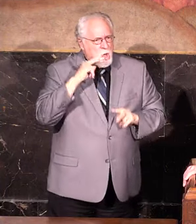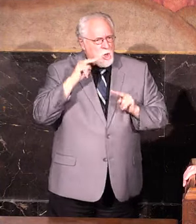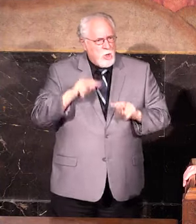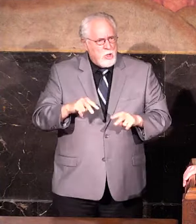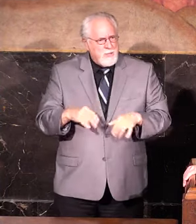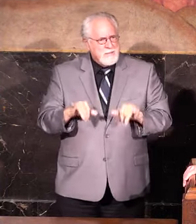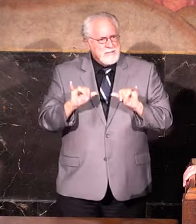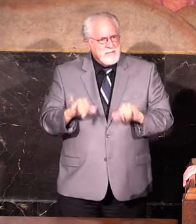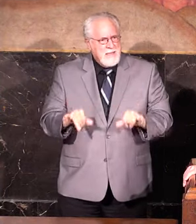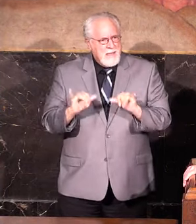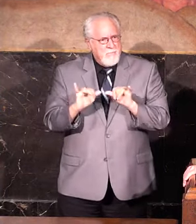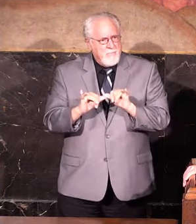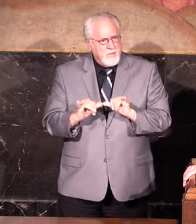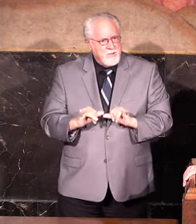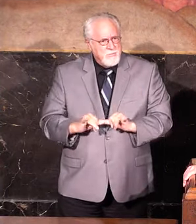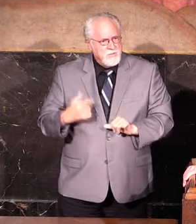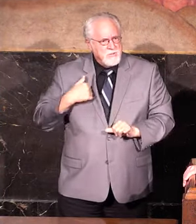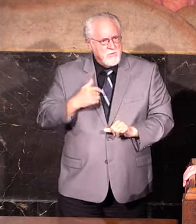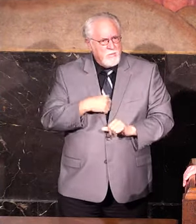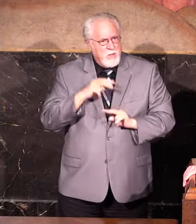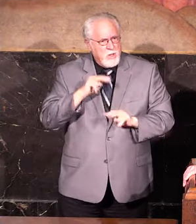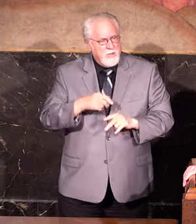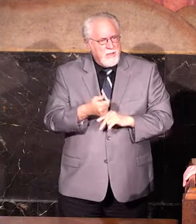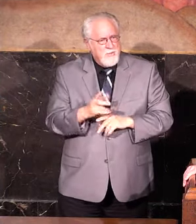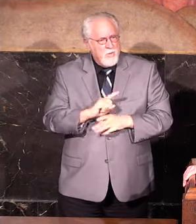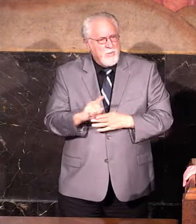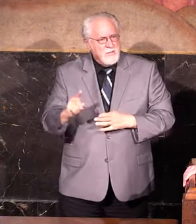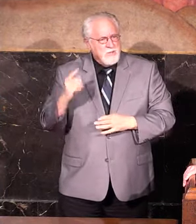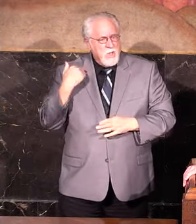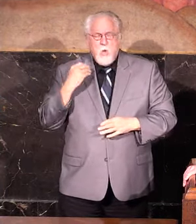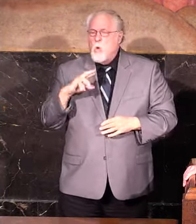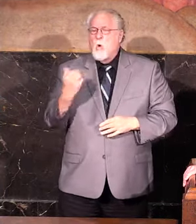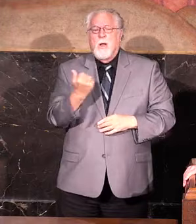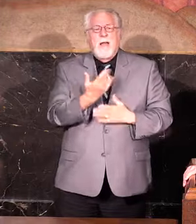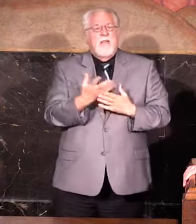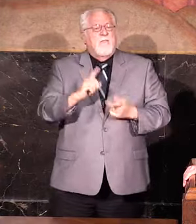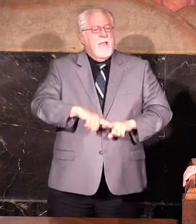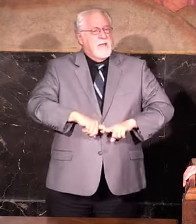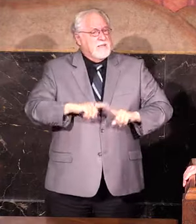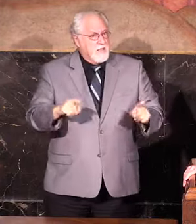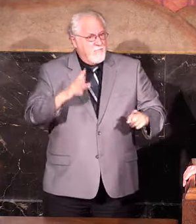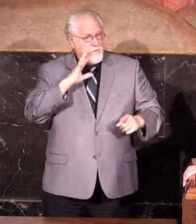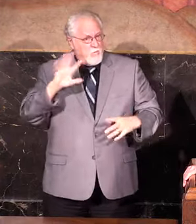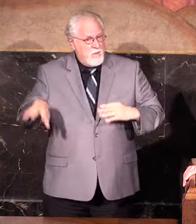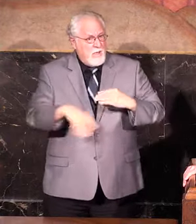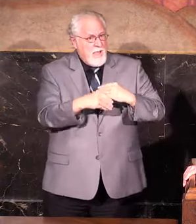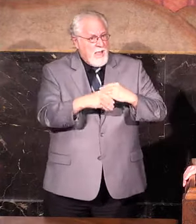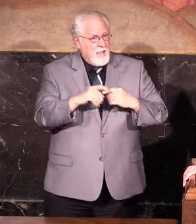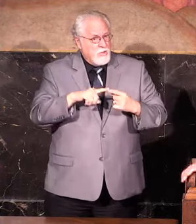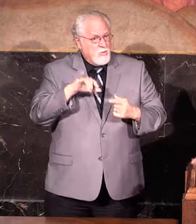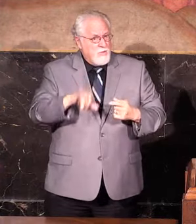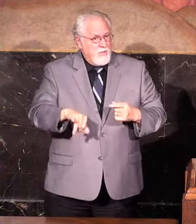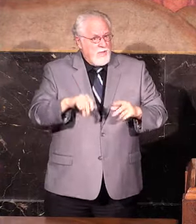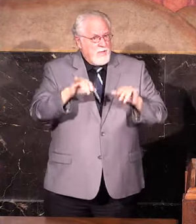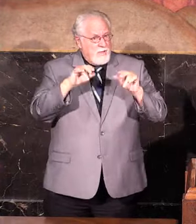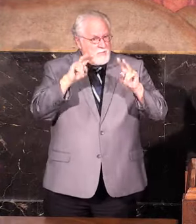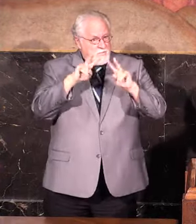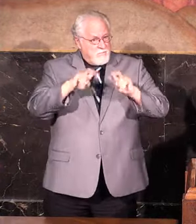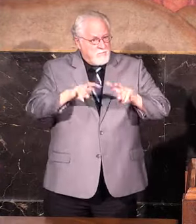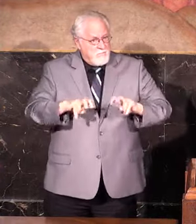sort of metrics as you did a couple of weeks ago, or is there anything different if you're going to basically be changing the bar, or what